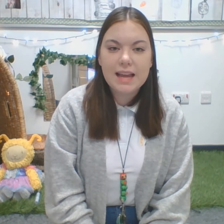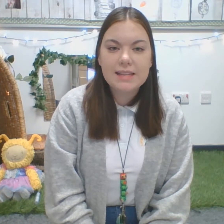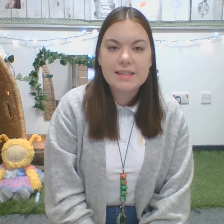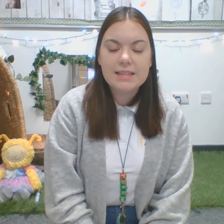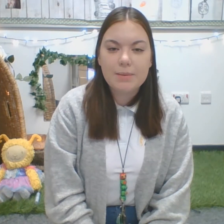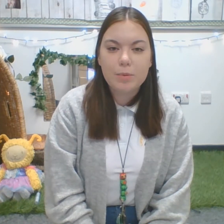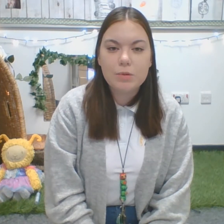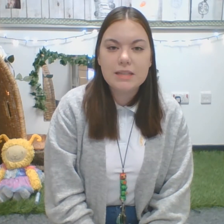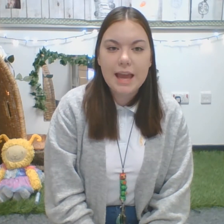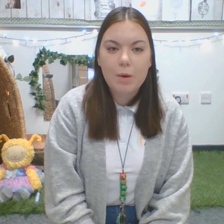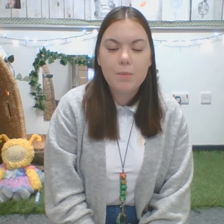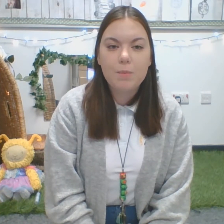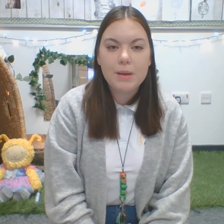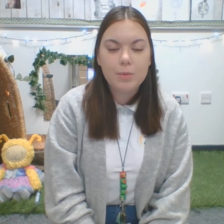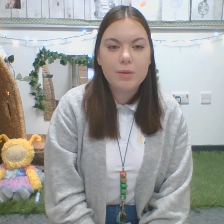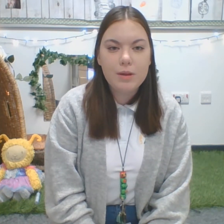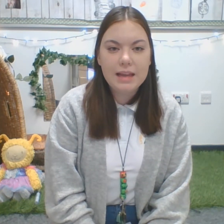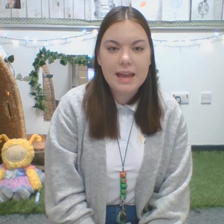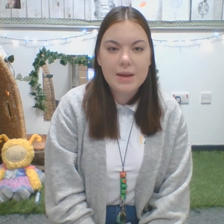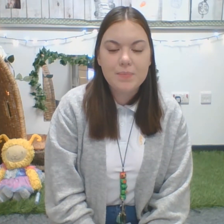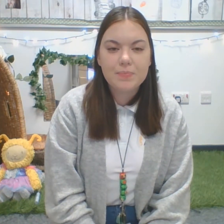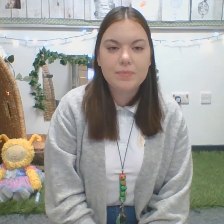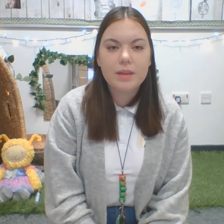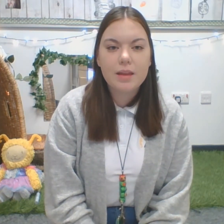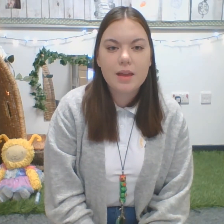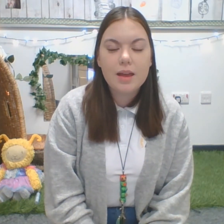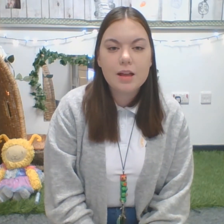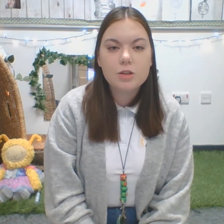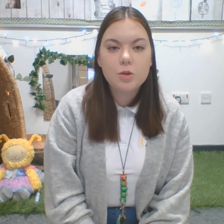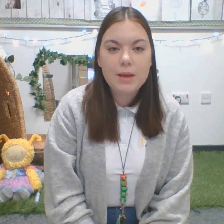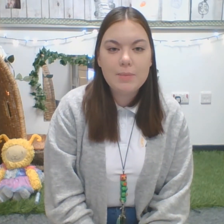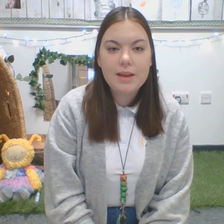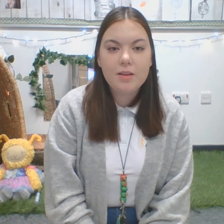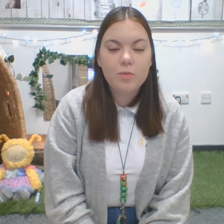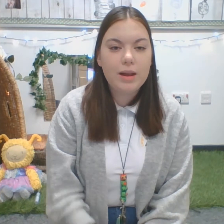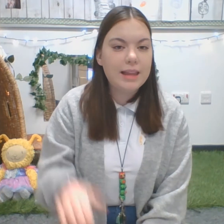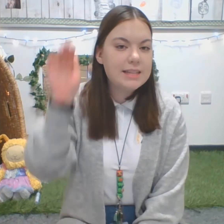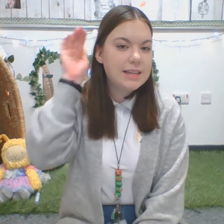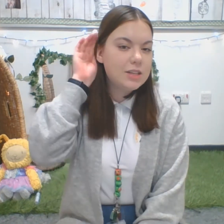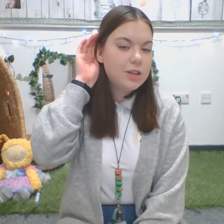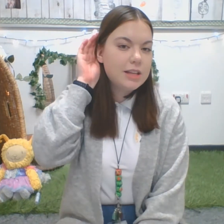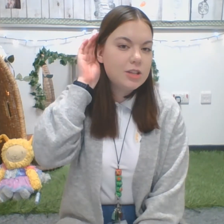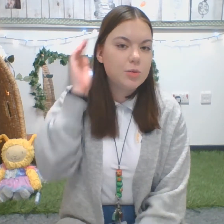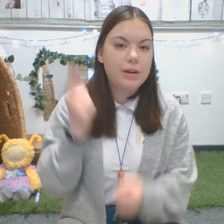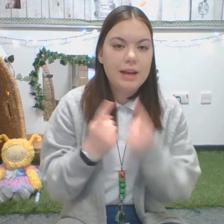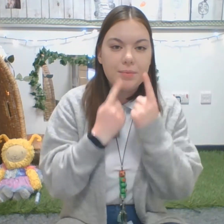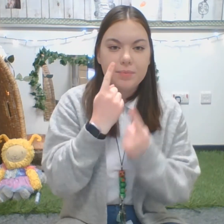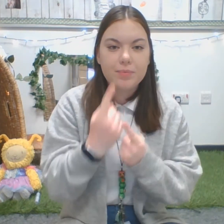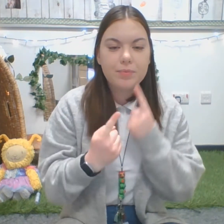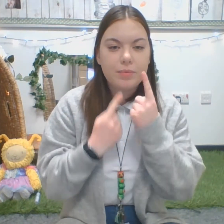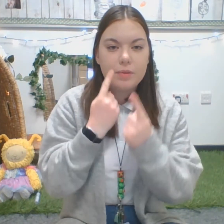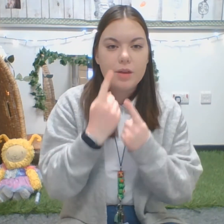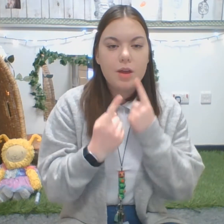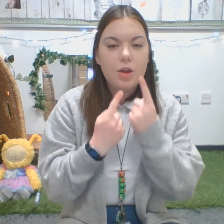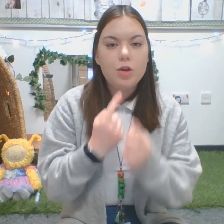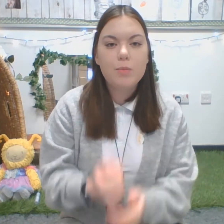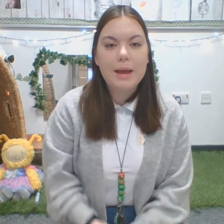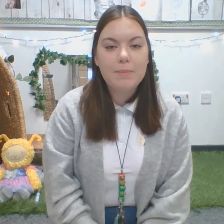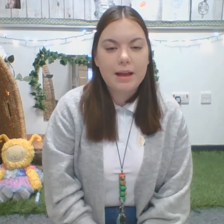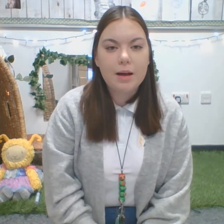and symbols to help people communicate. So maybe when listening to this story, you might pick up some